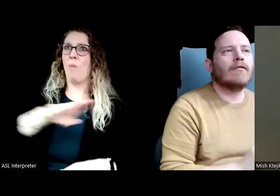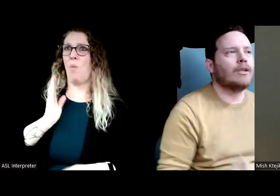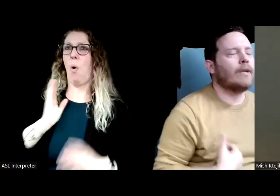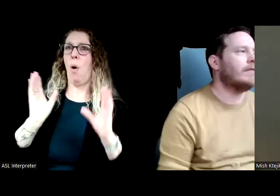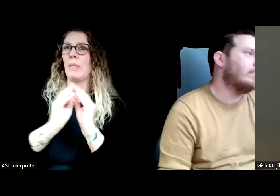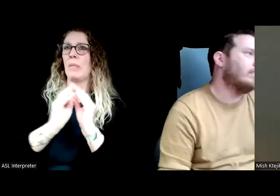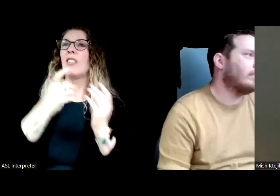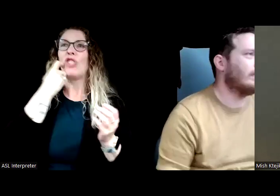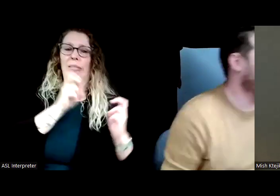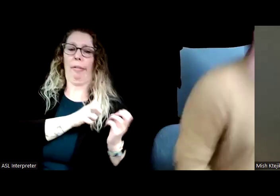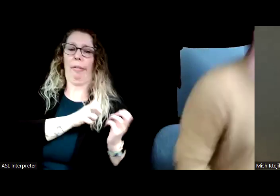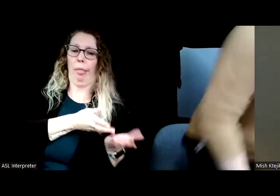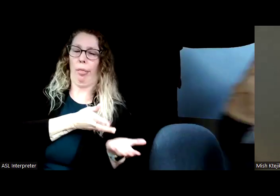conversation.